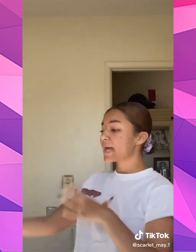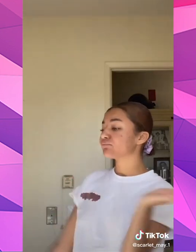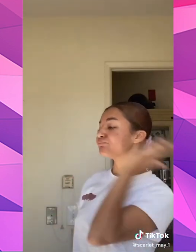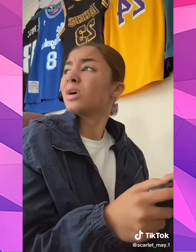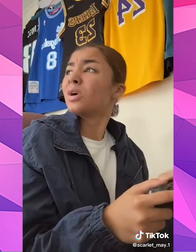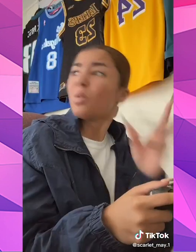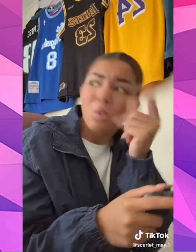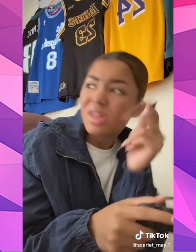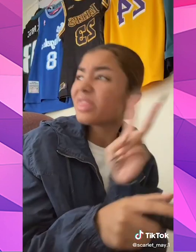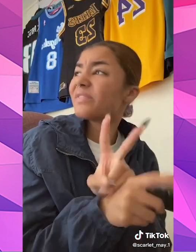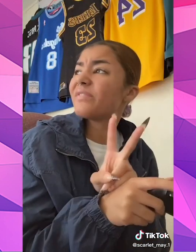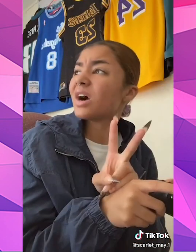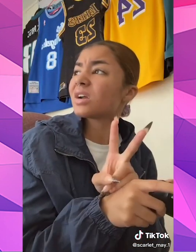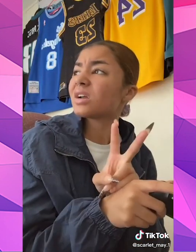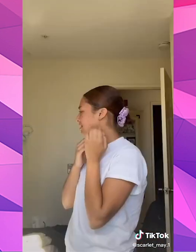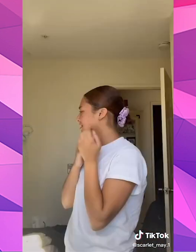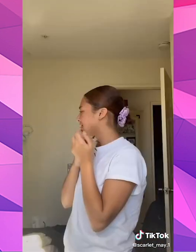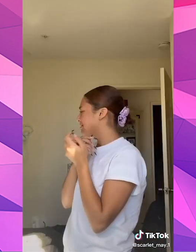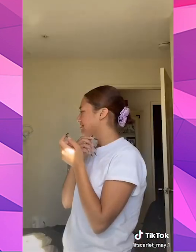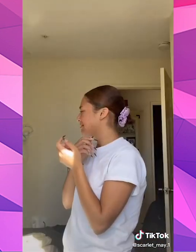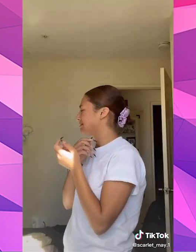Bet What the fuck